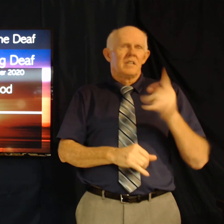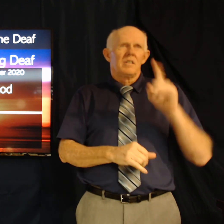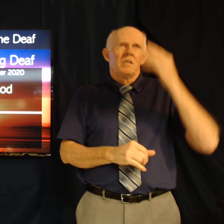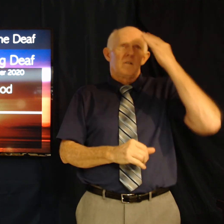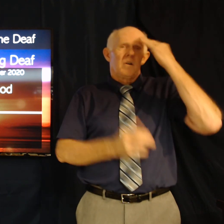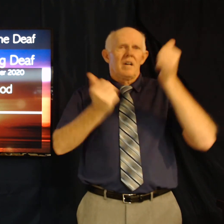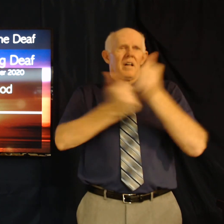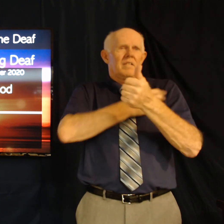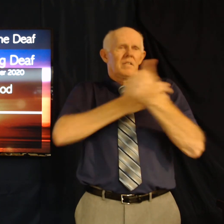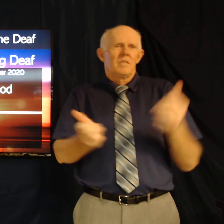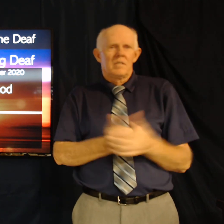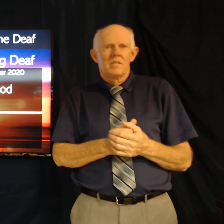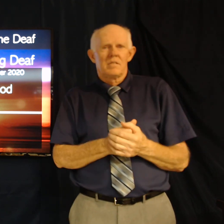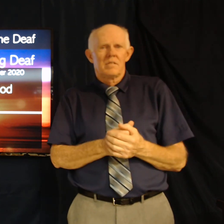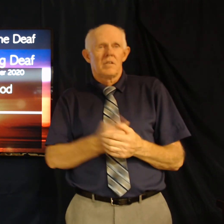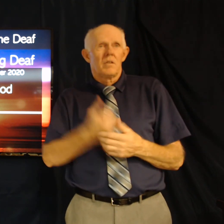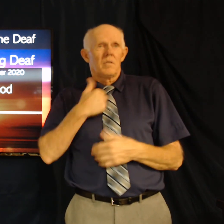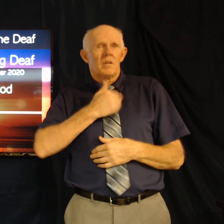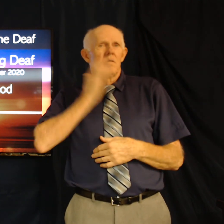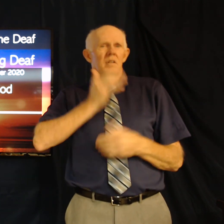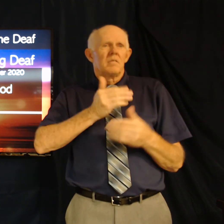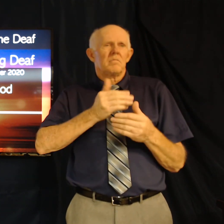We can't explain that. God knows everything.